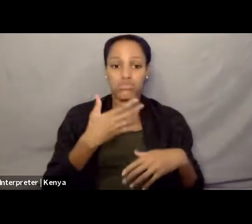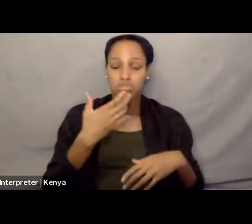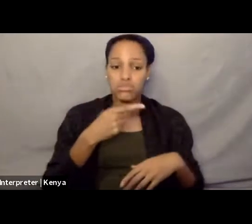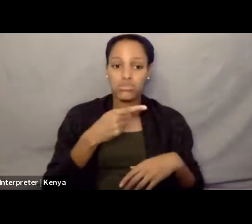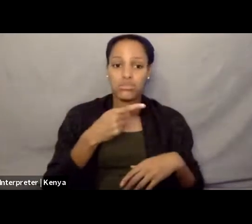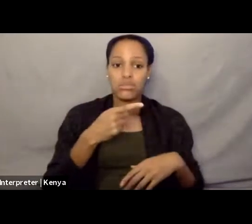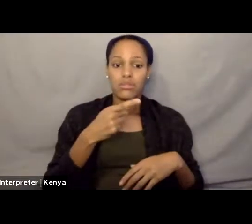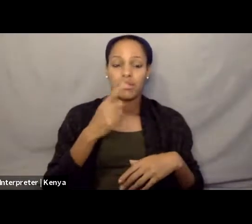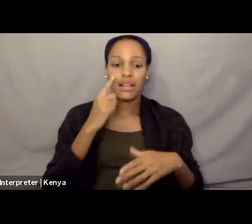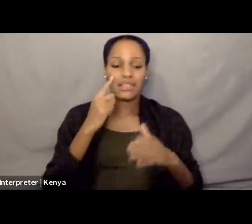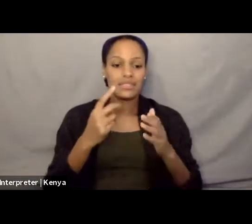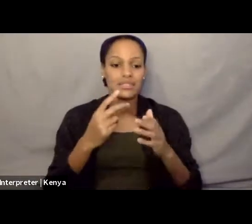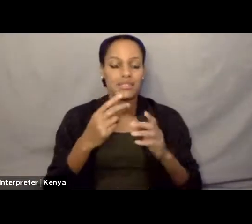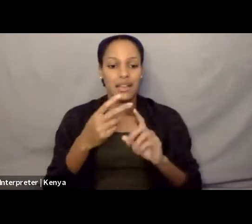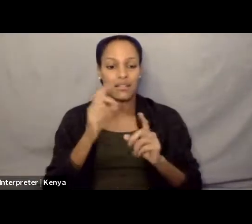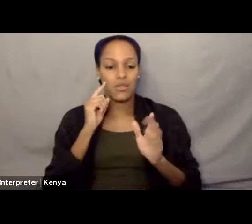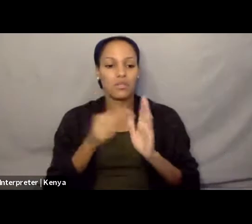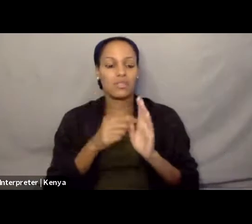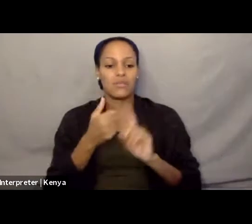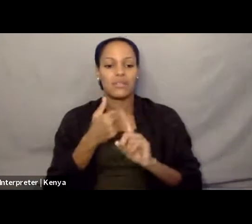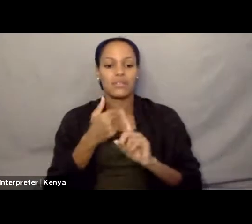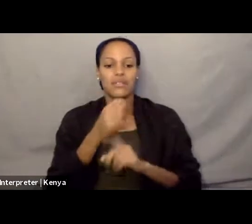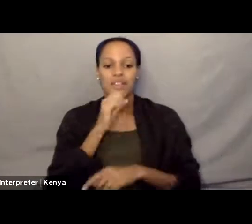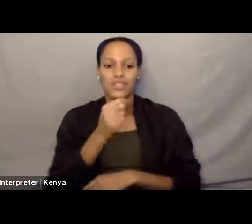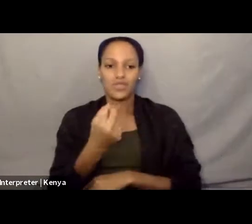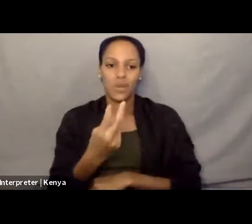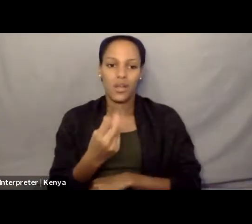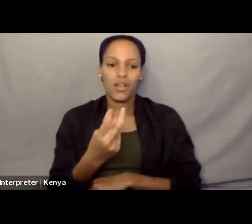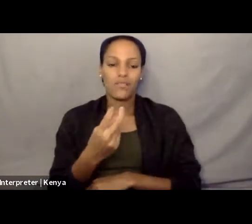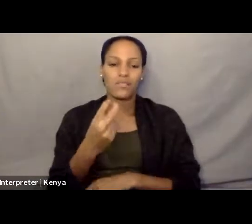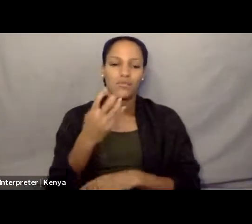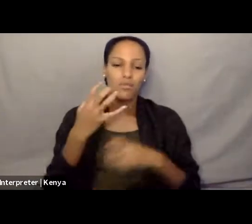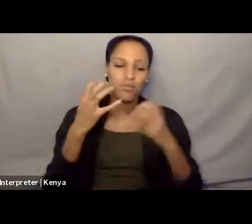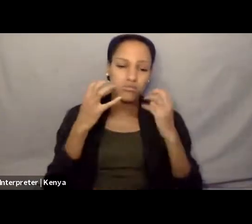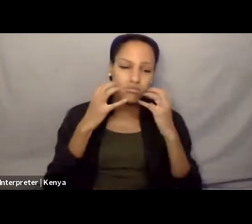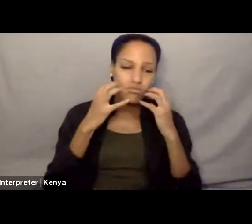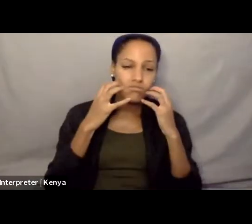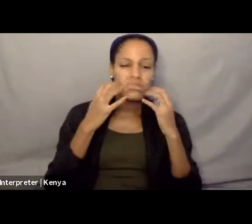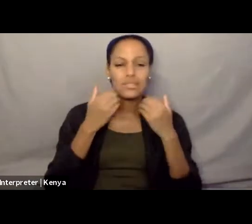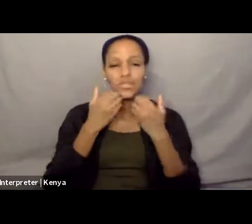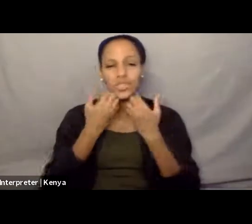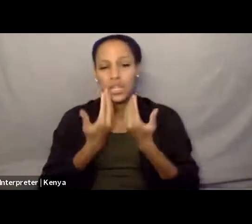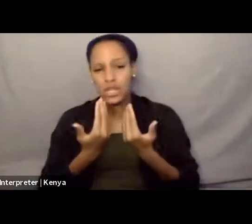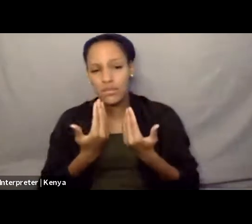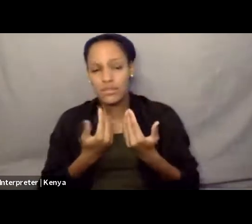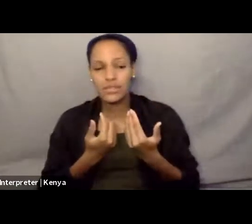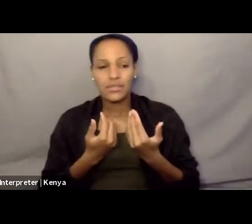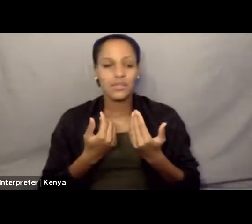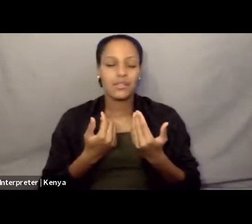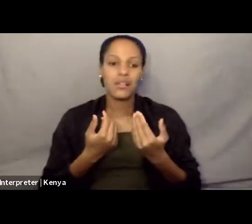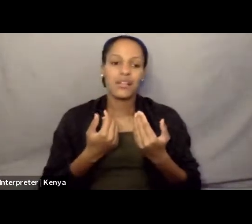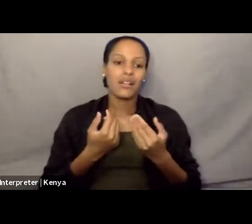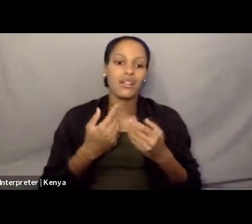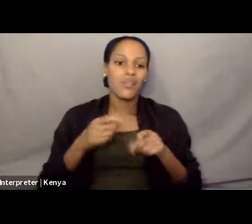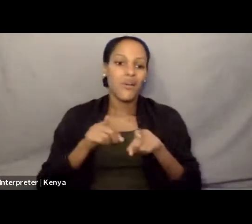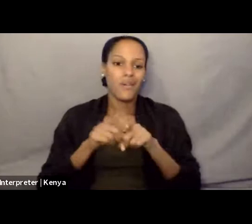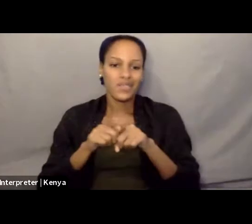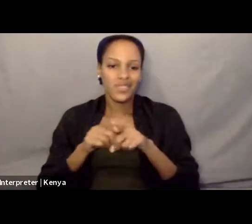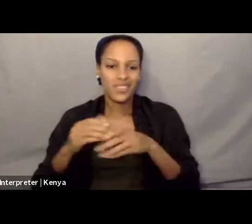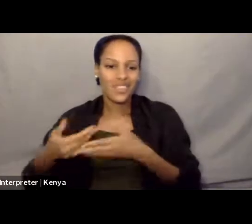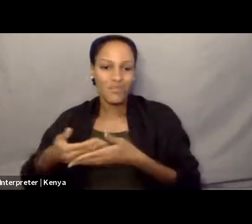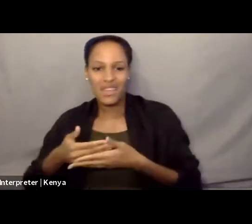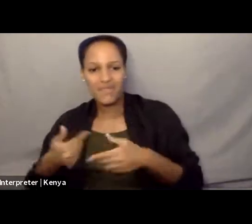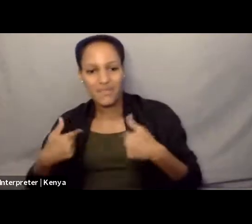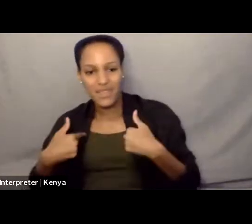also see my 12-year-old self, chubby and gangly and ashamed. And of course, the baby me, who I